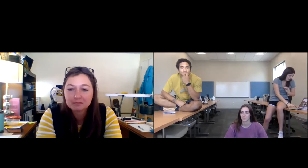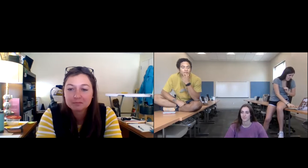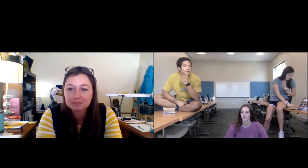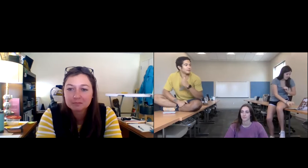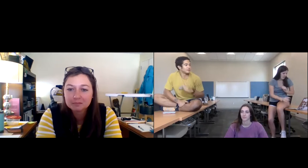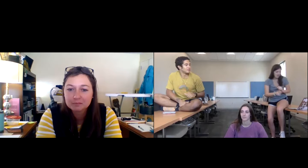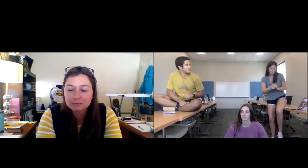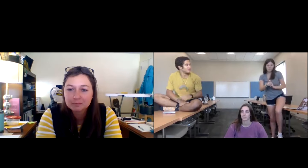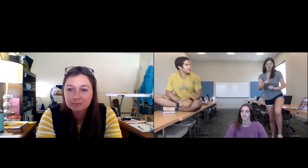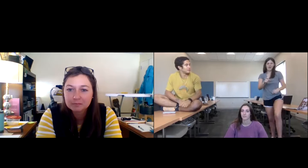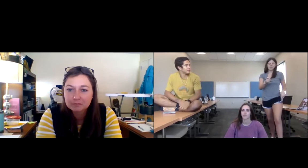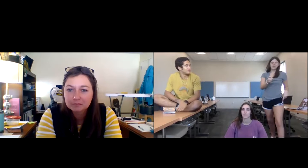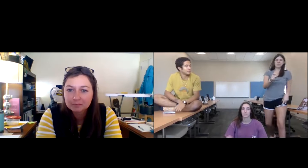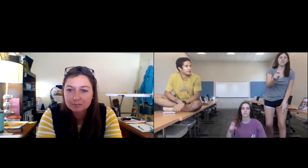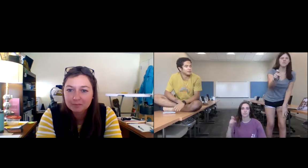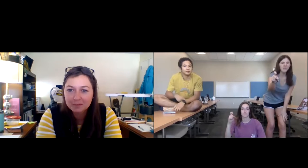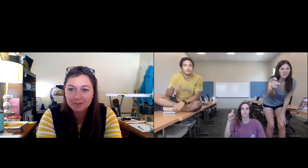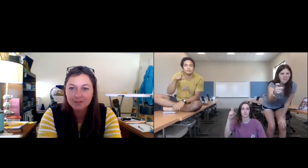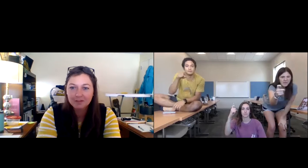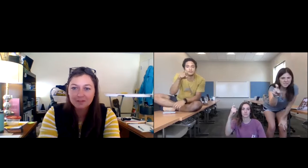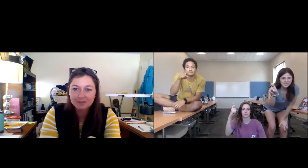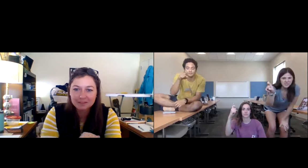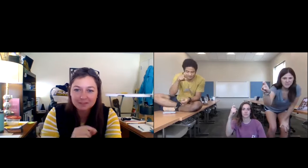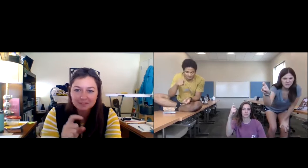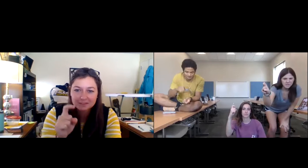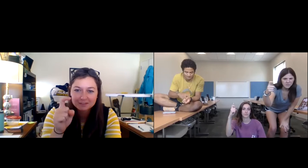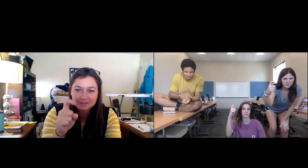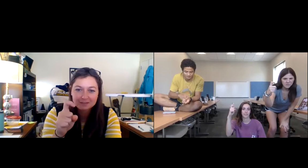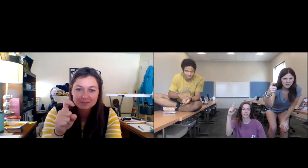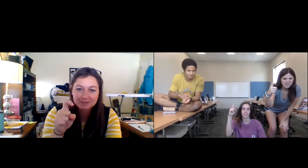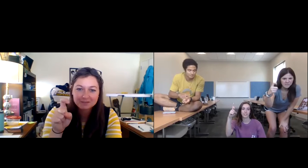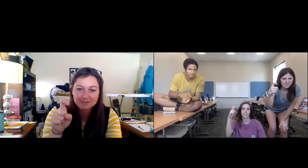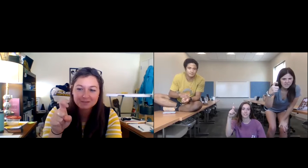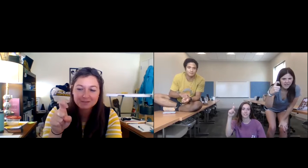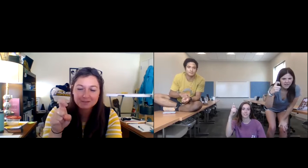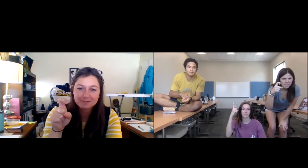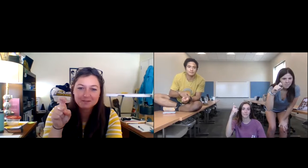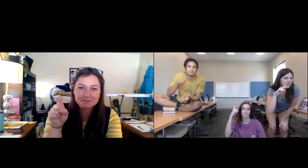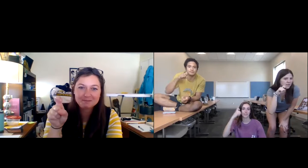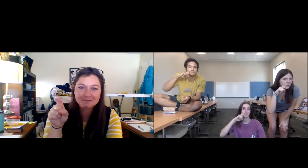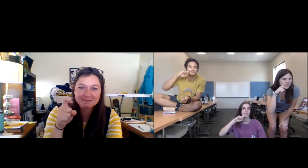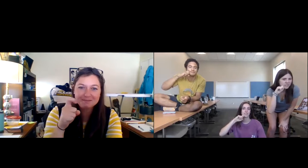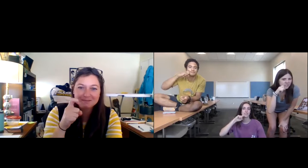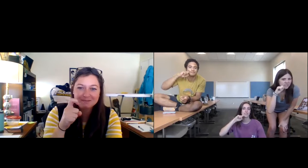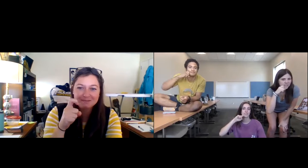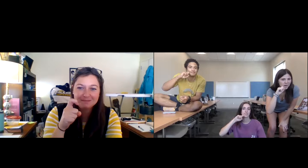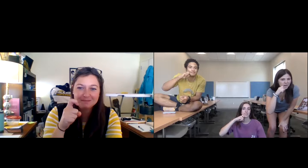apple cider. So apple is you kind of bend your Make like a hook. Yeah, and then you put it like by your